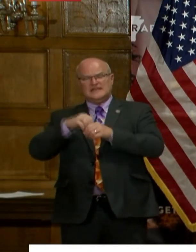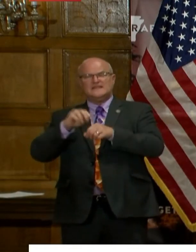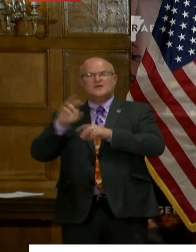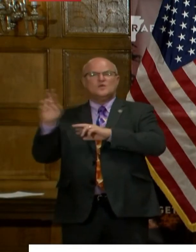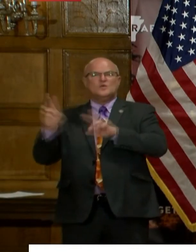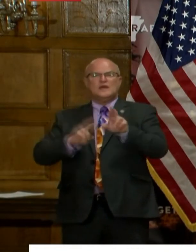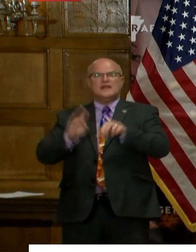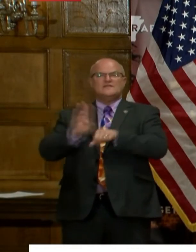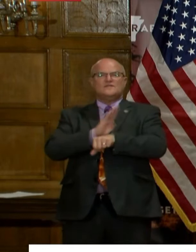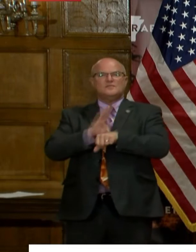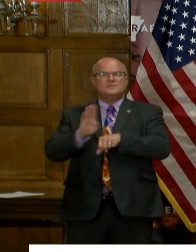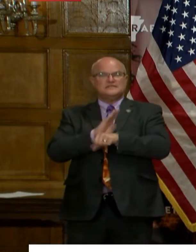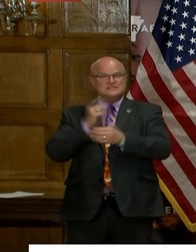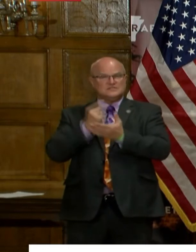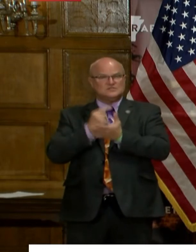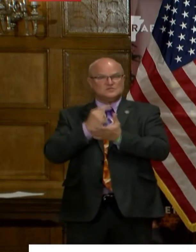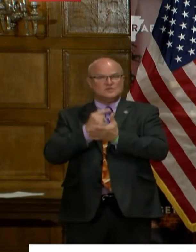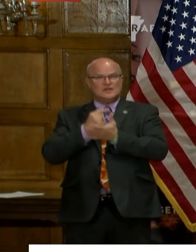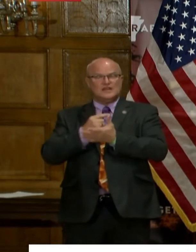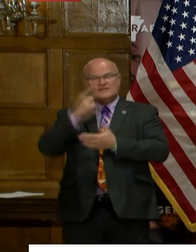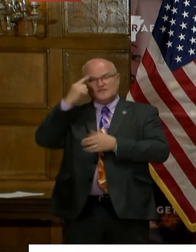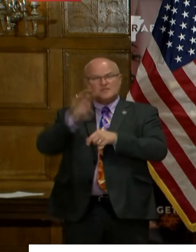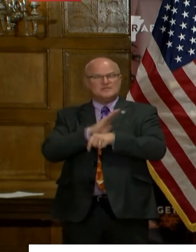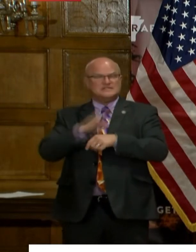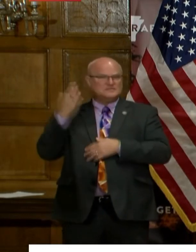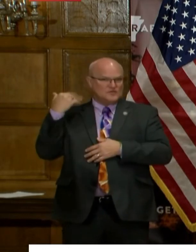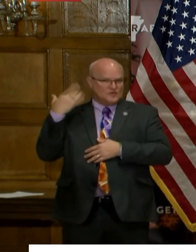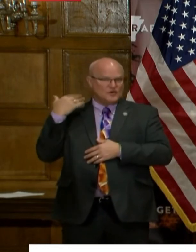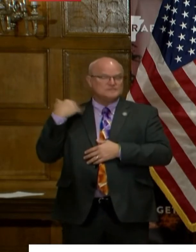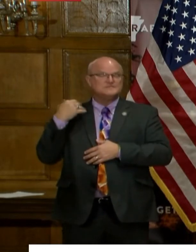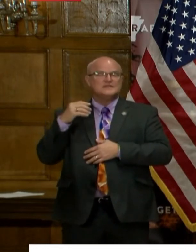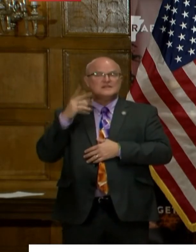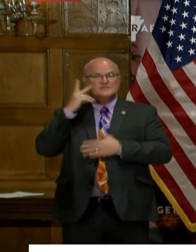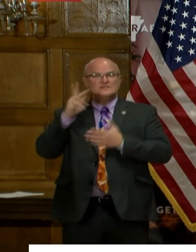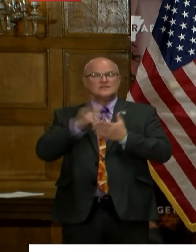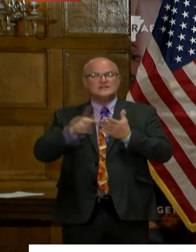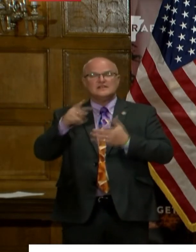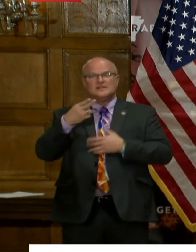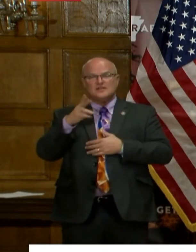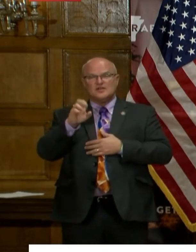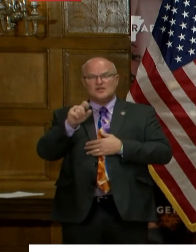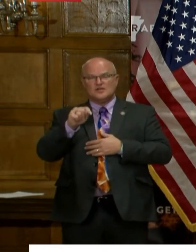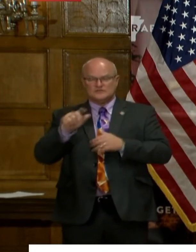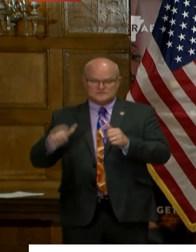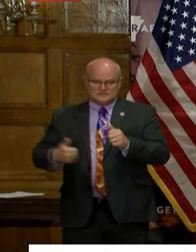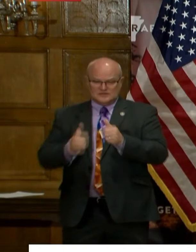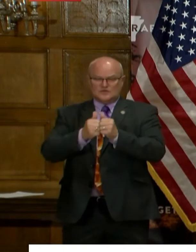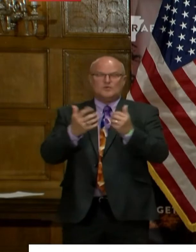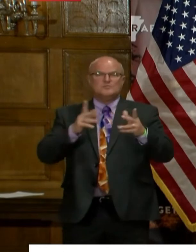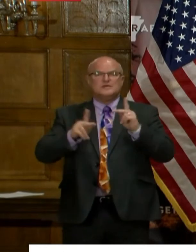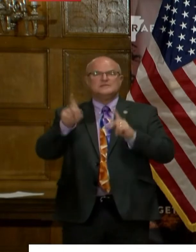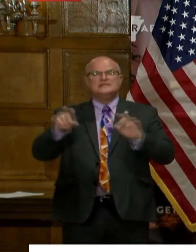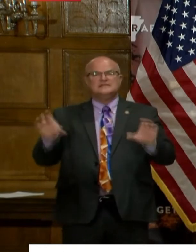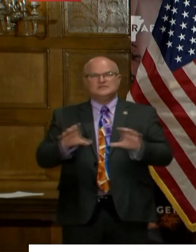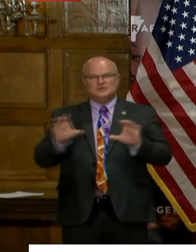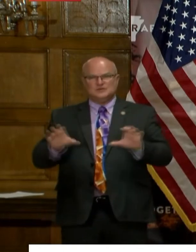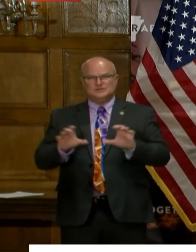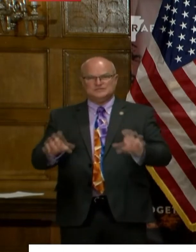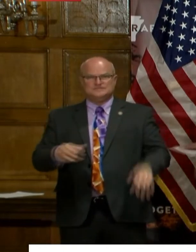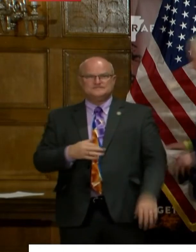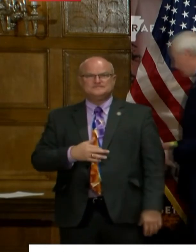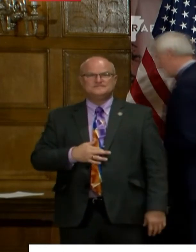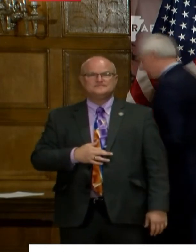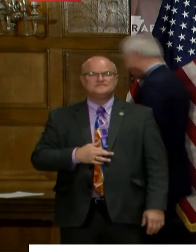grants that's been out for our businesses previously. But Secretary Hurst, could you give us an update on what people need to do?